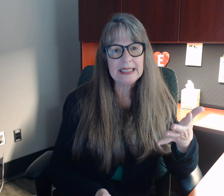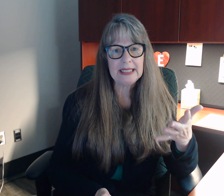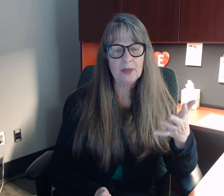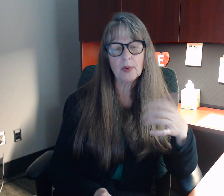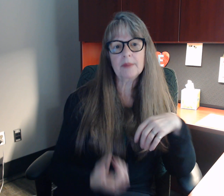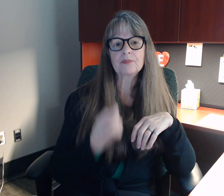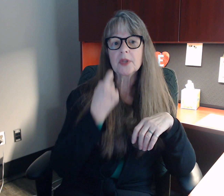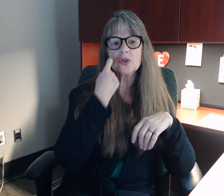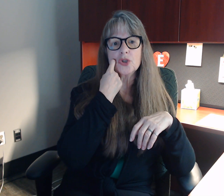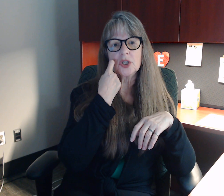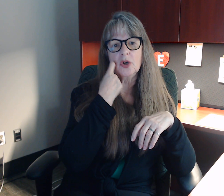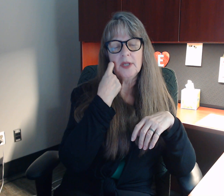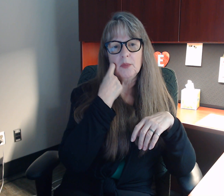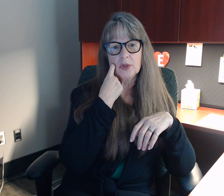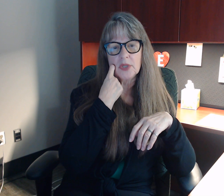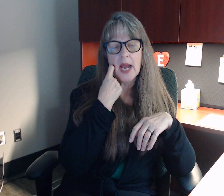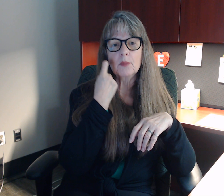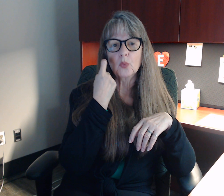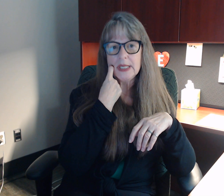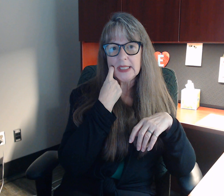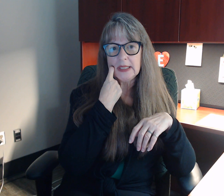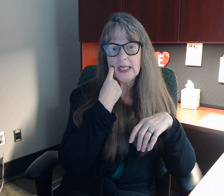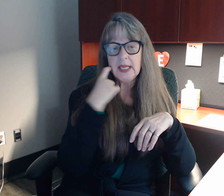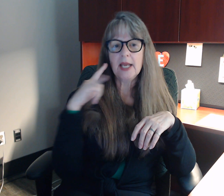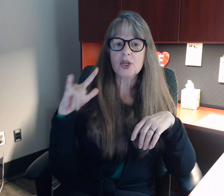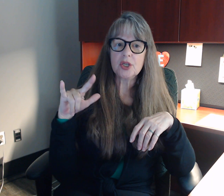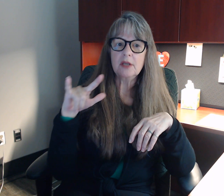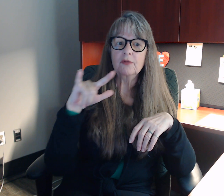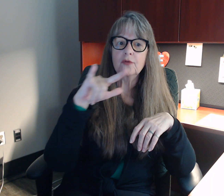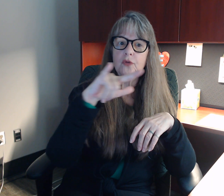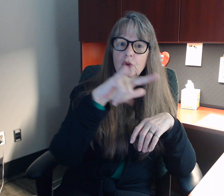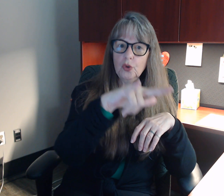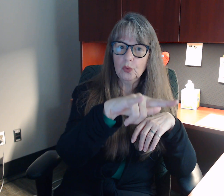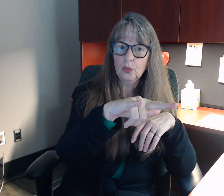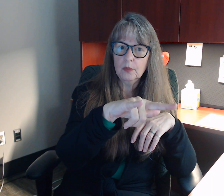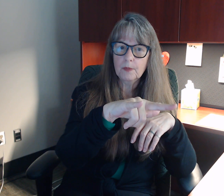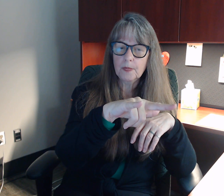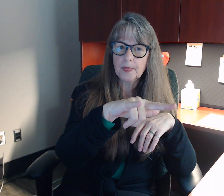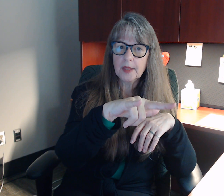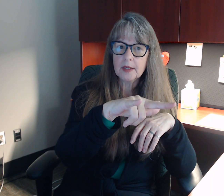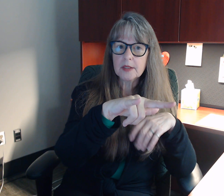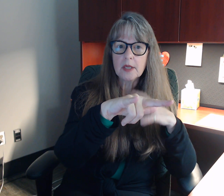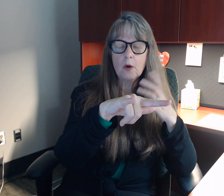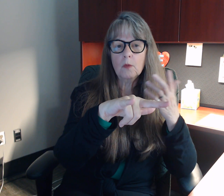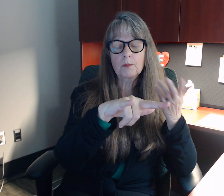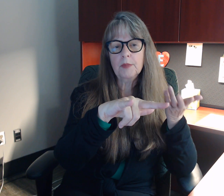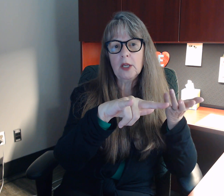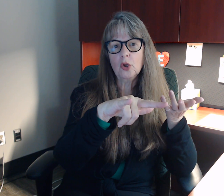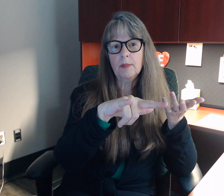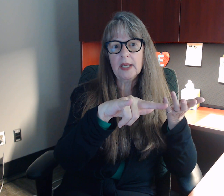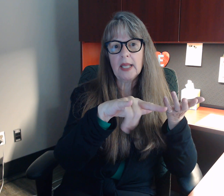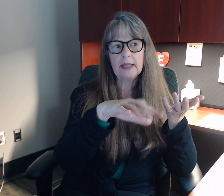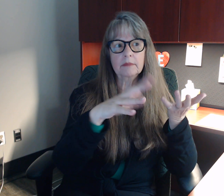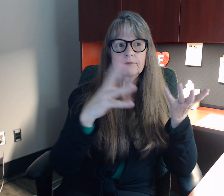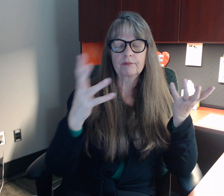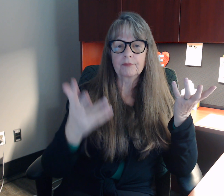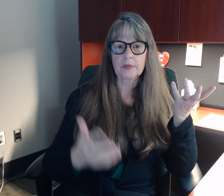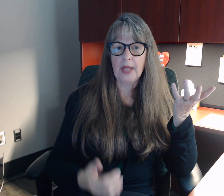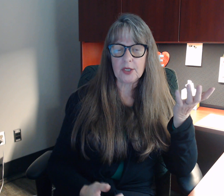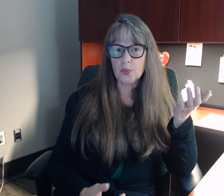recently, right? So she started out with her time recently. She flew. So it could have been like last week